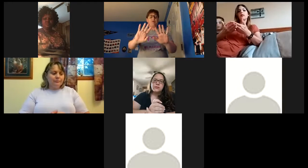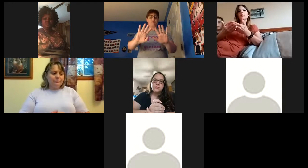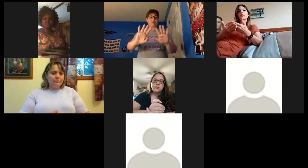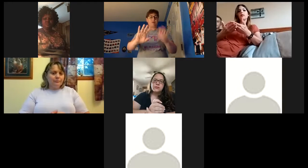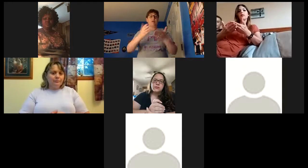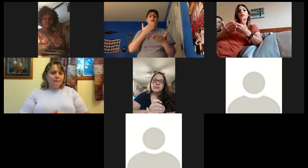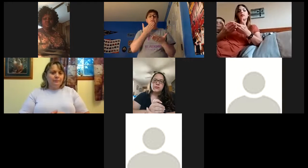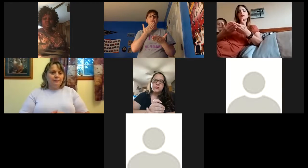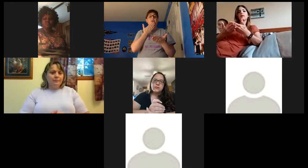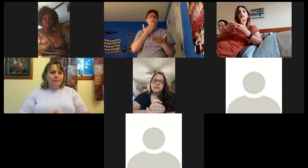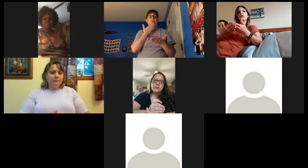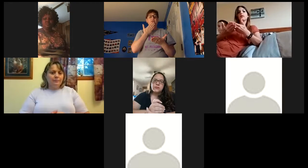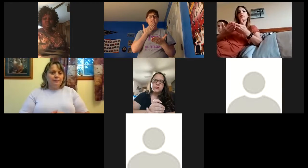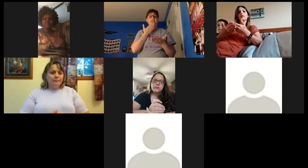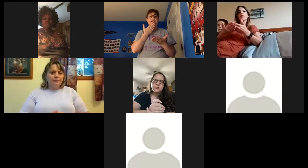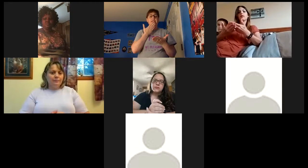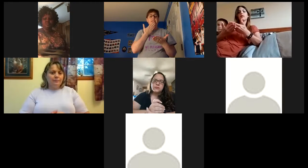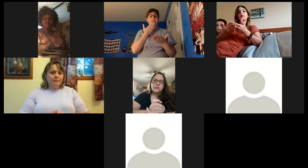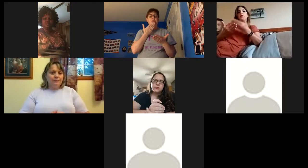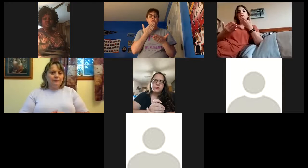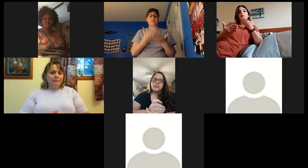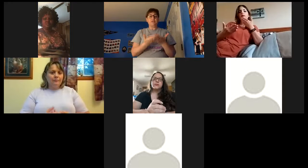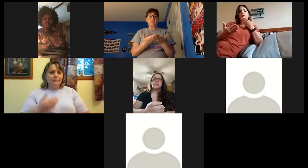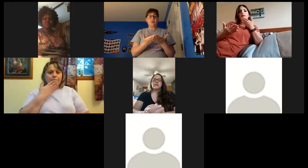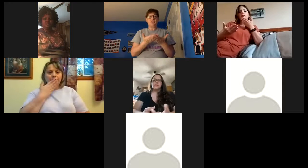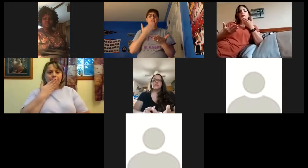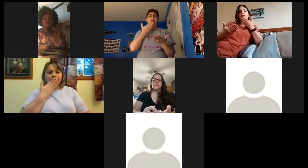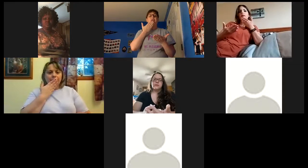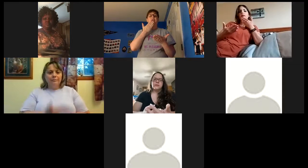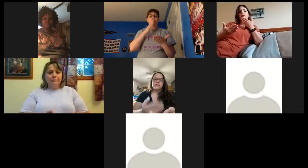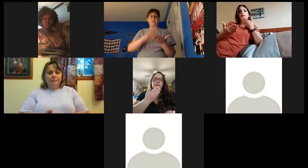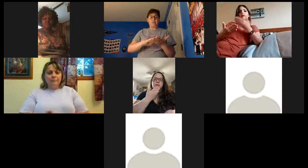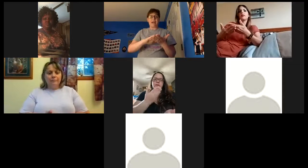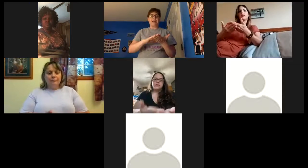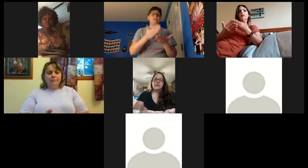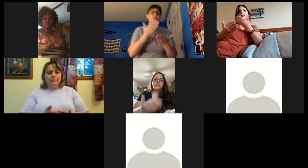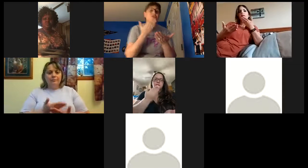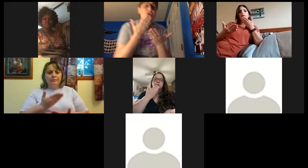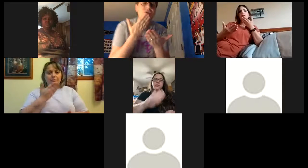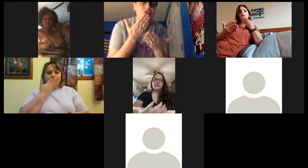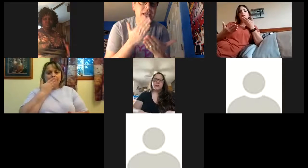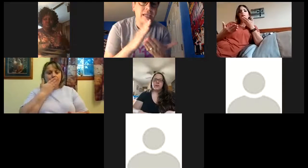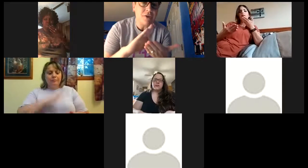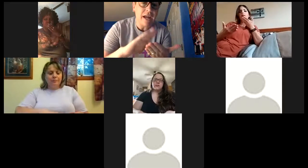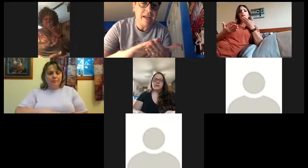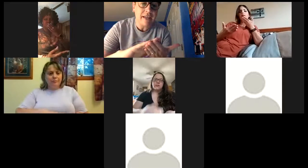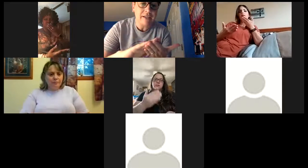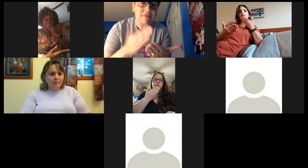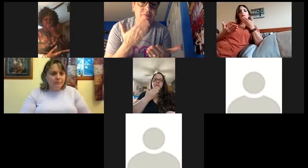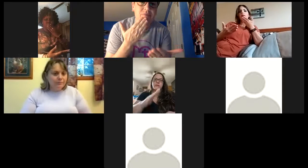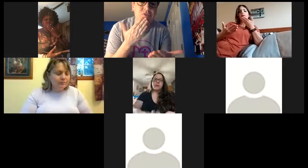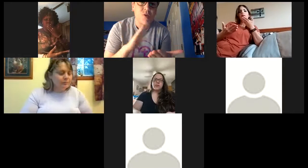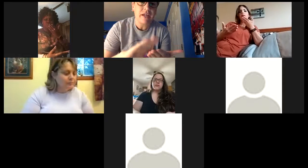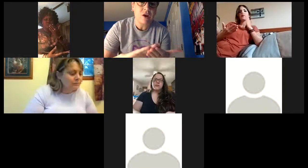it away from you. So you're going to take, and instead of going good, you're going to do bad. So you're taking your hand